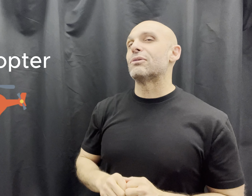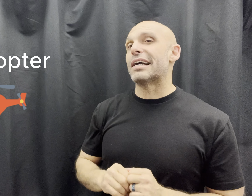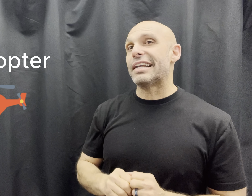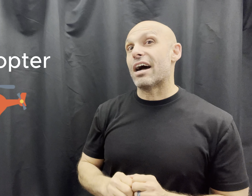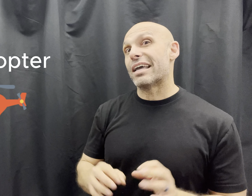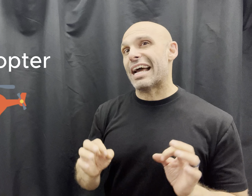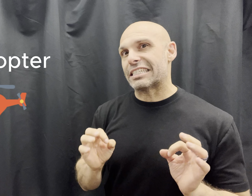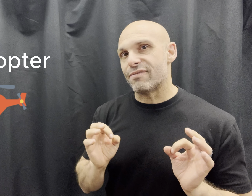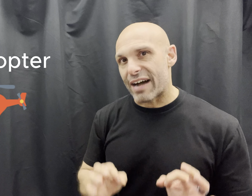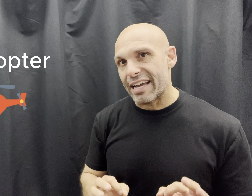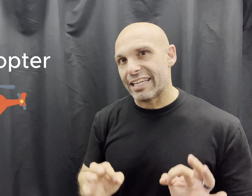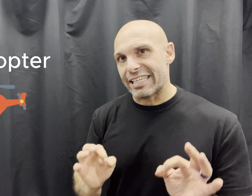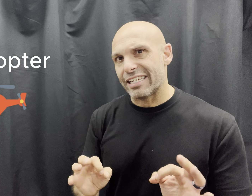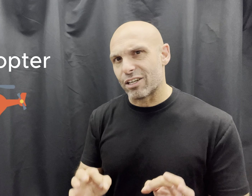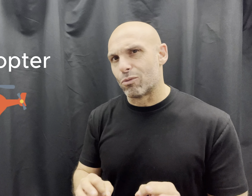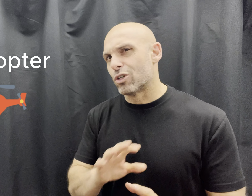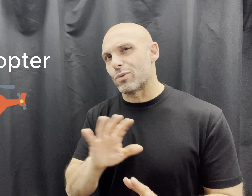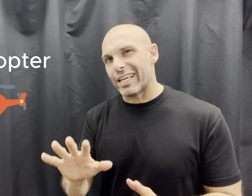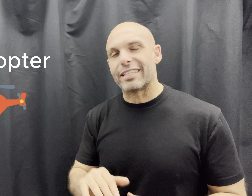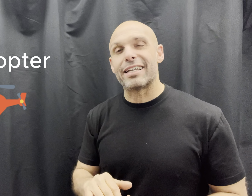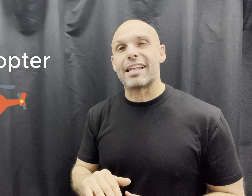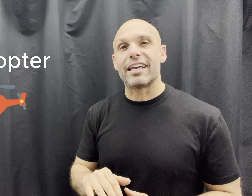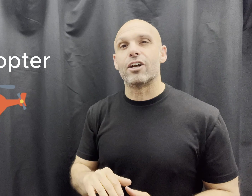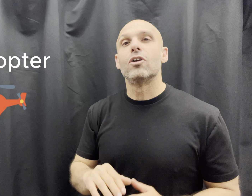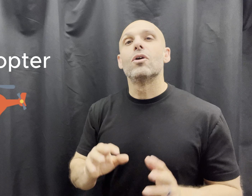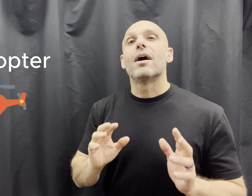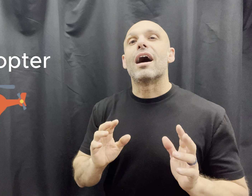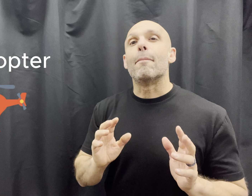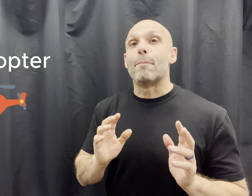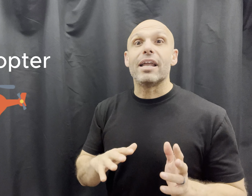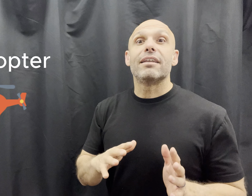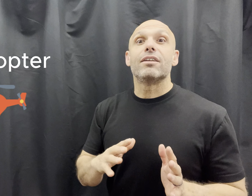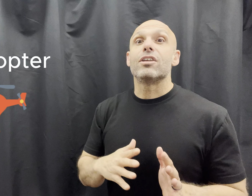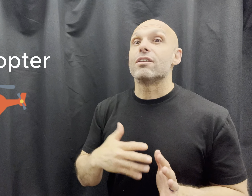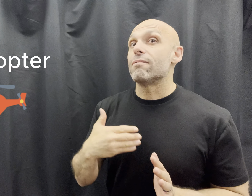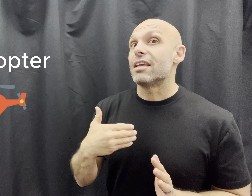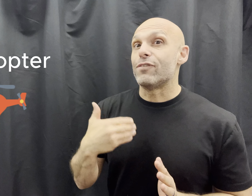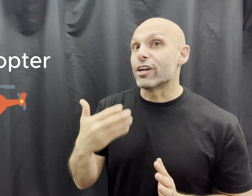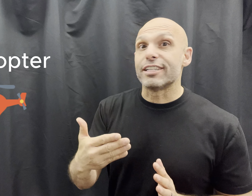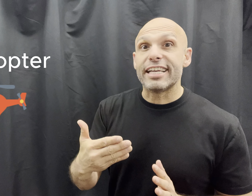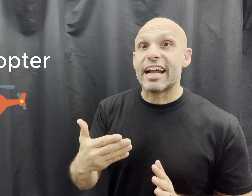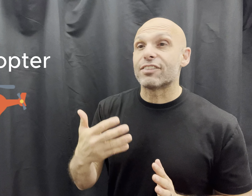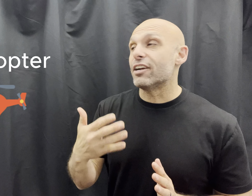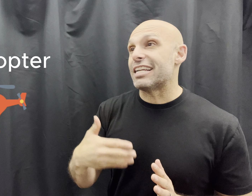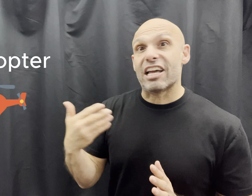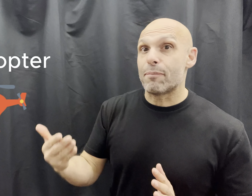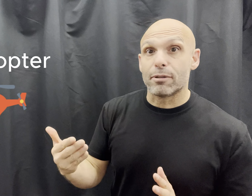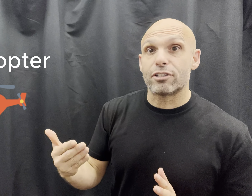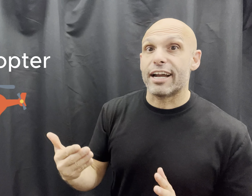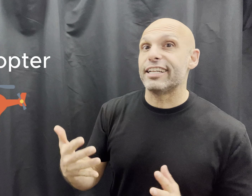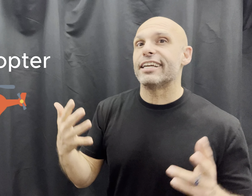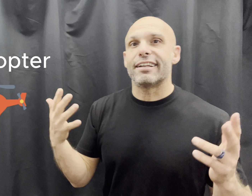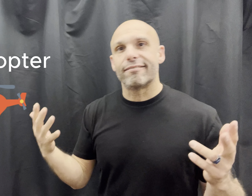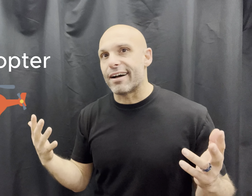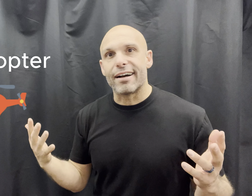right now, it actually violates ASL rules. We get to that later. But if you're gonna see it out there and deaf people are signing it,